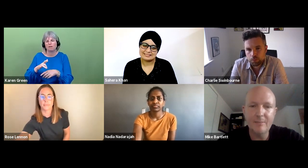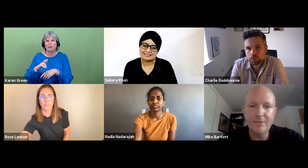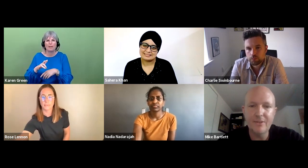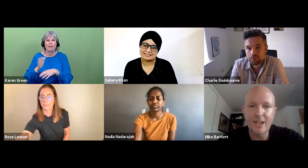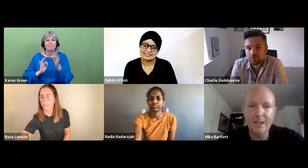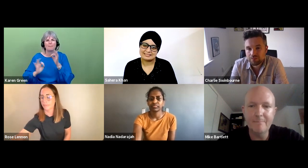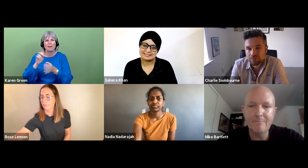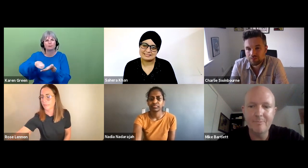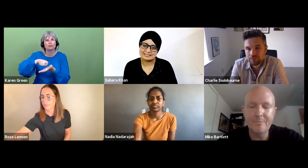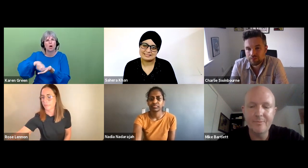sometimes